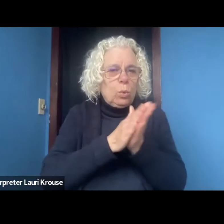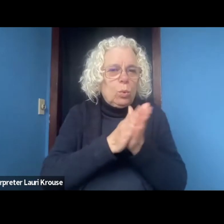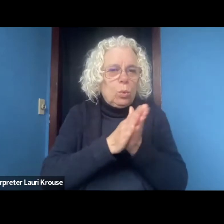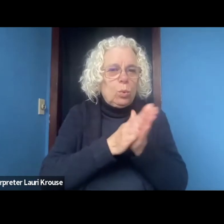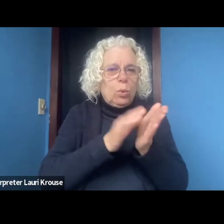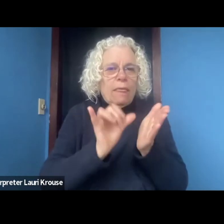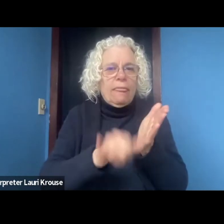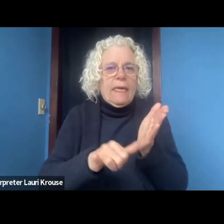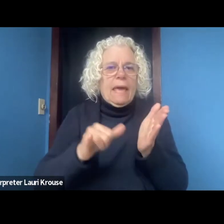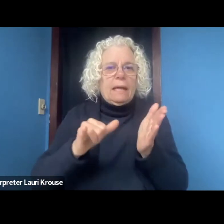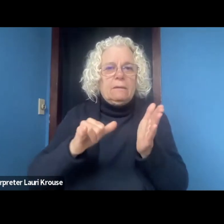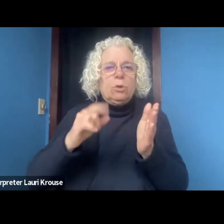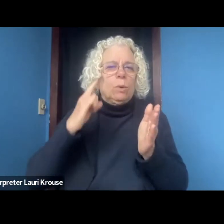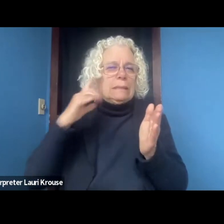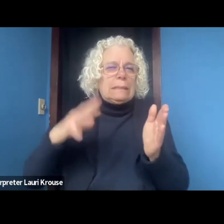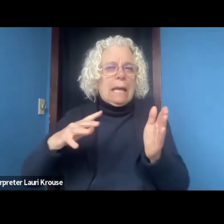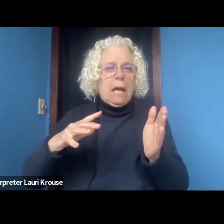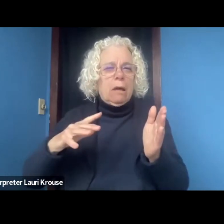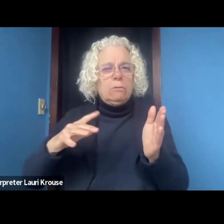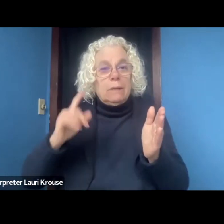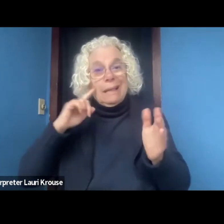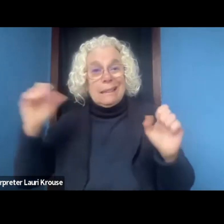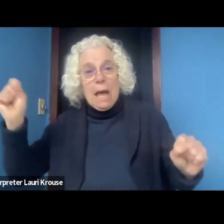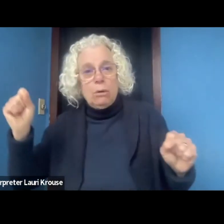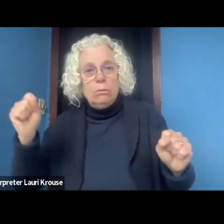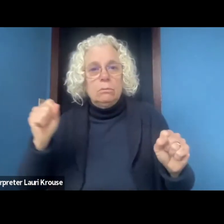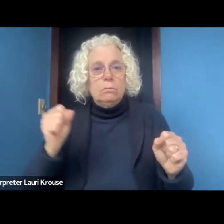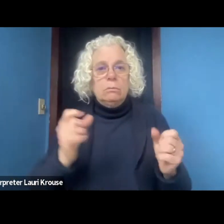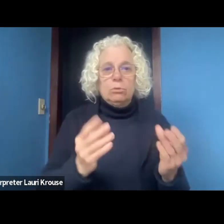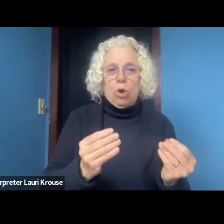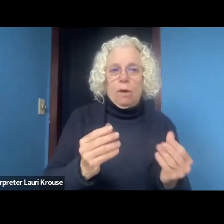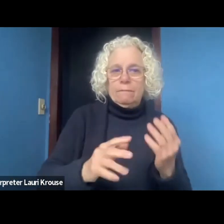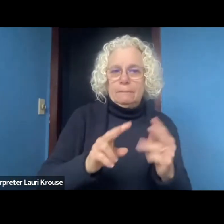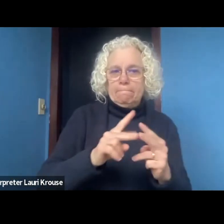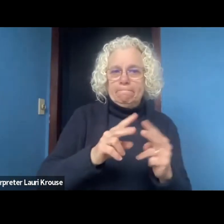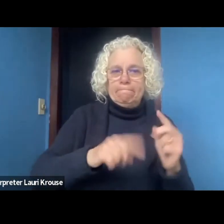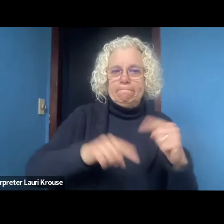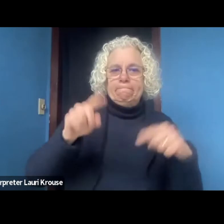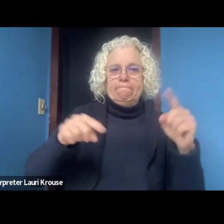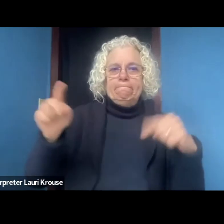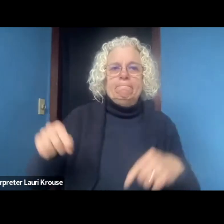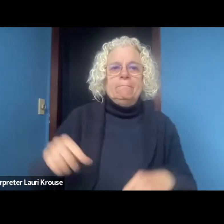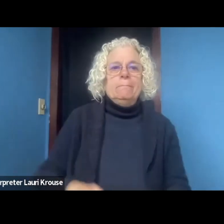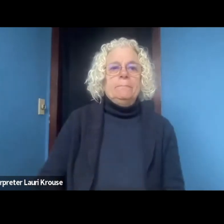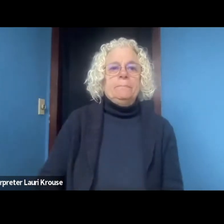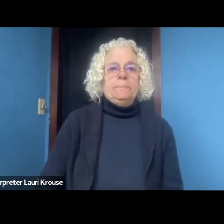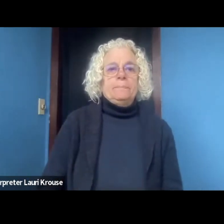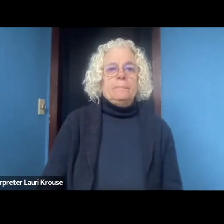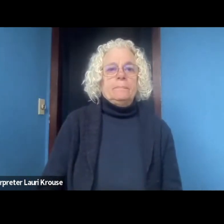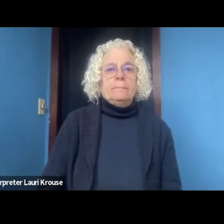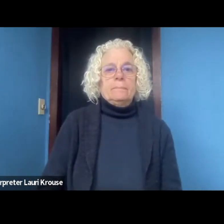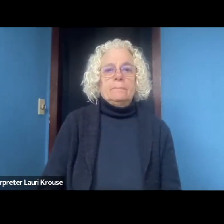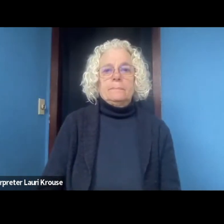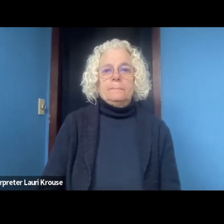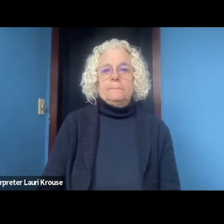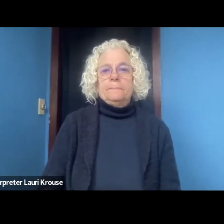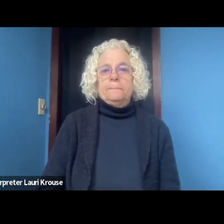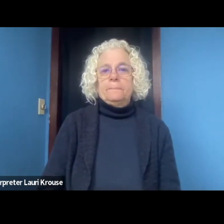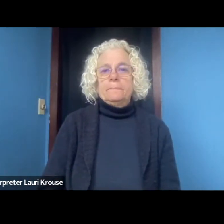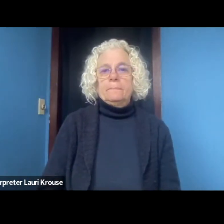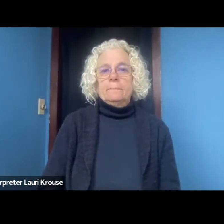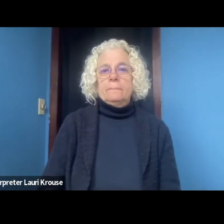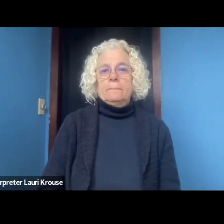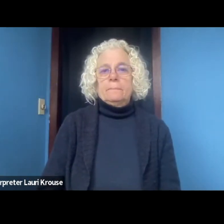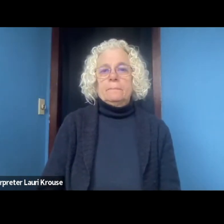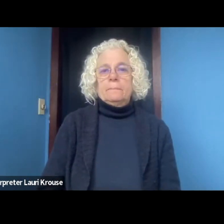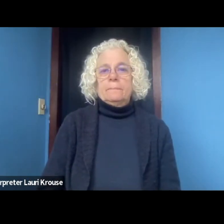that element as well. So because composing is just